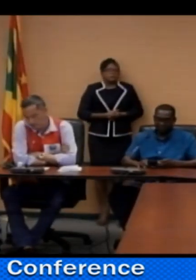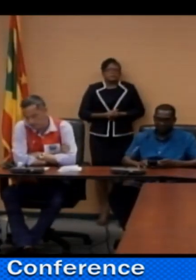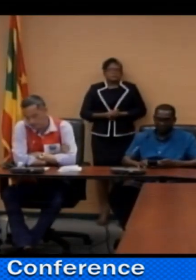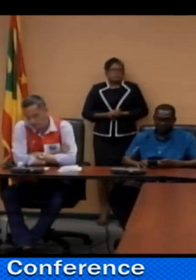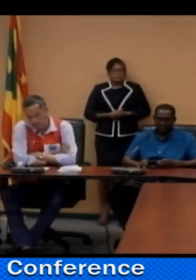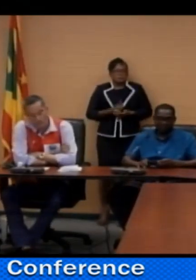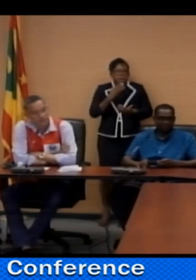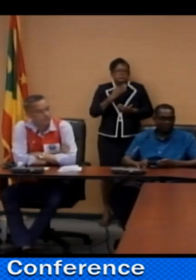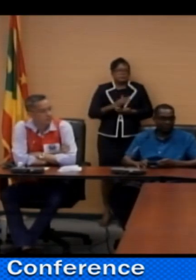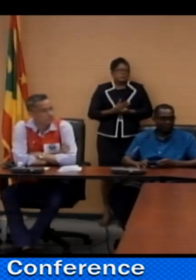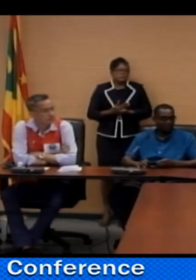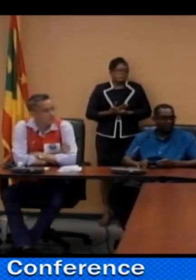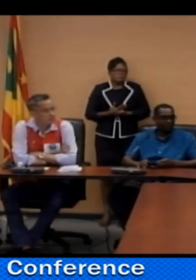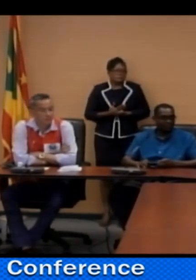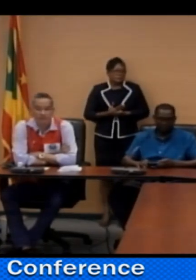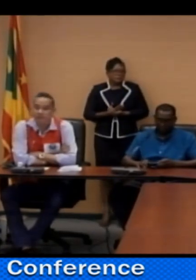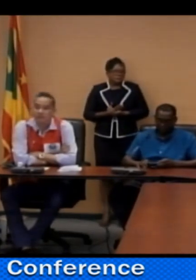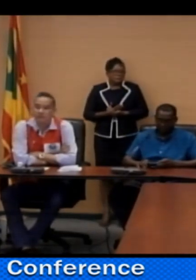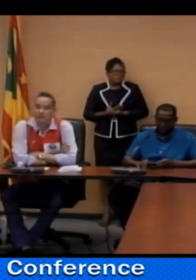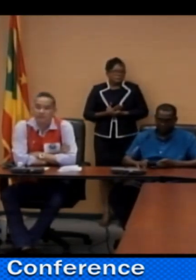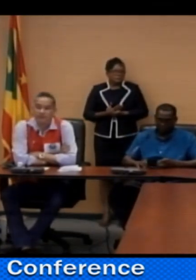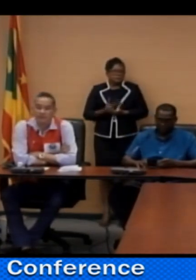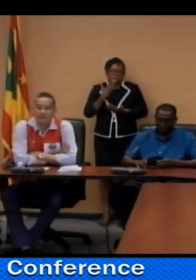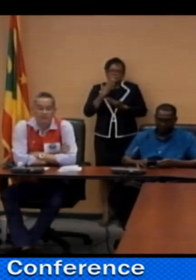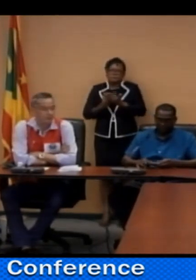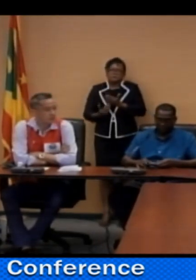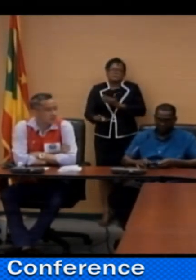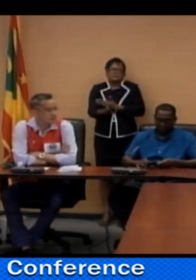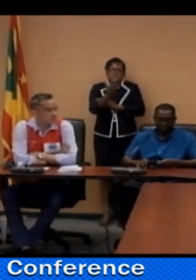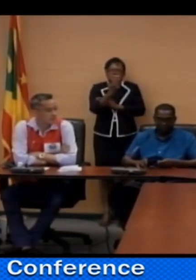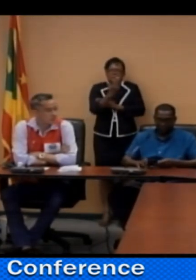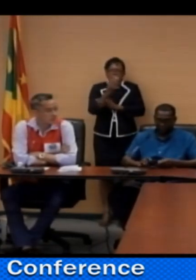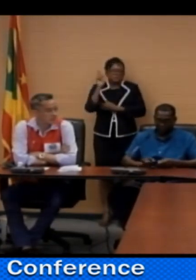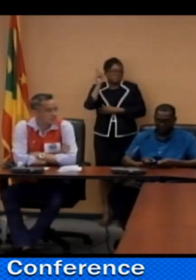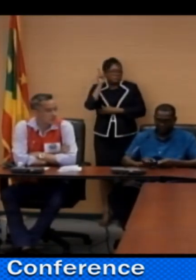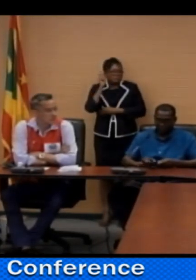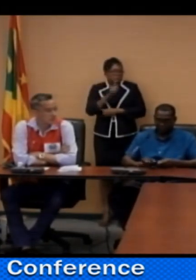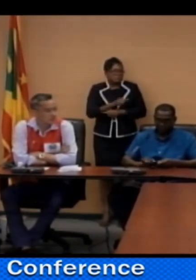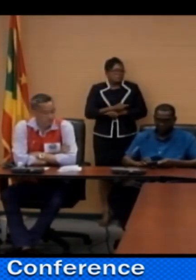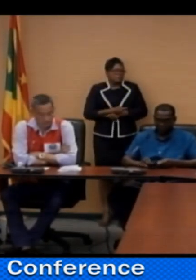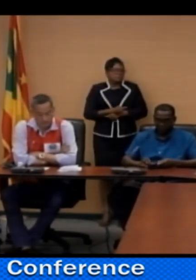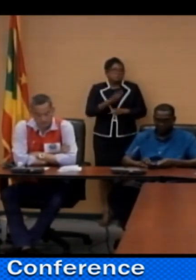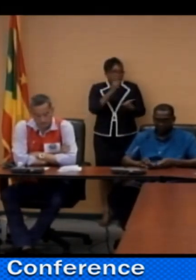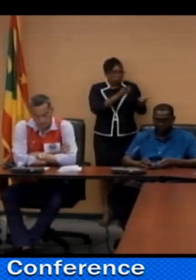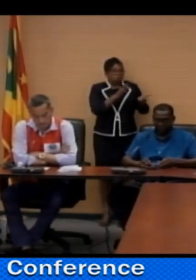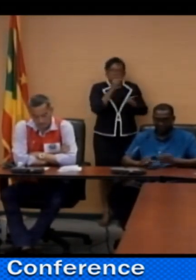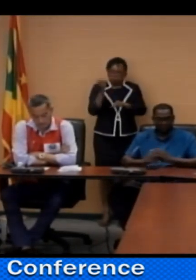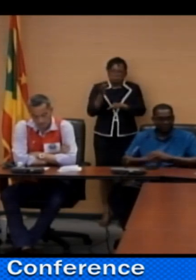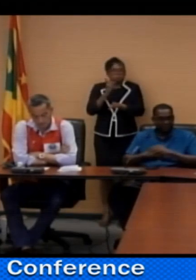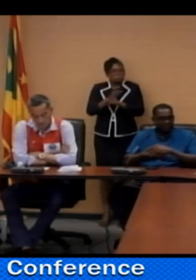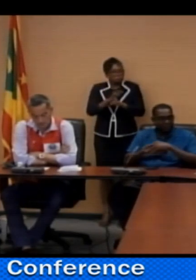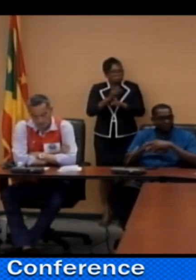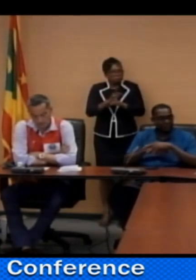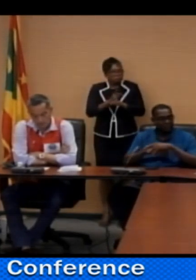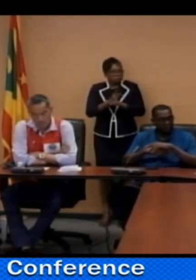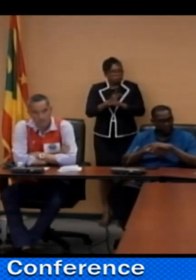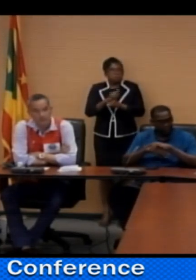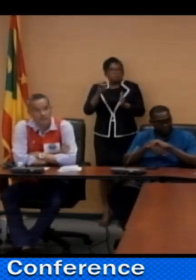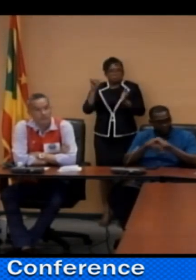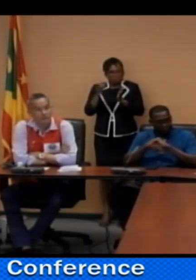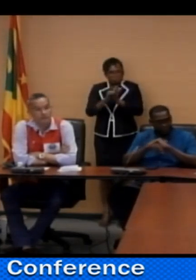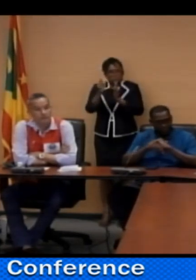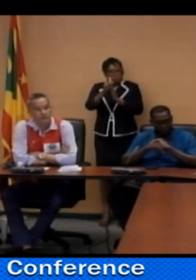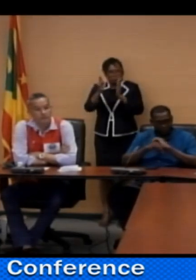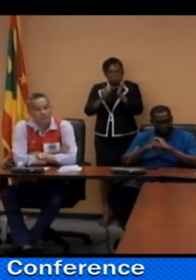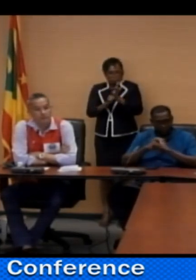Good morning to the media. Good morning to everyone listening everywhere. Minister, you're correct. That is the protocol we're going to